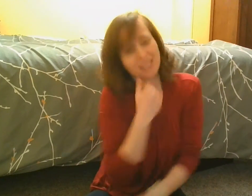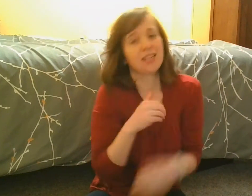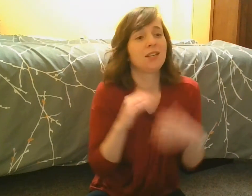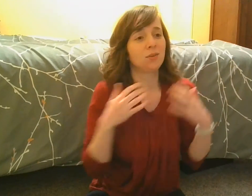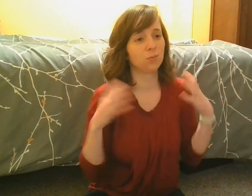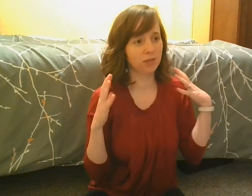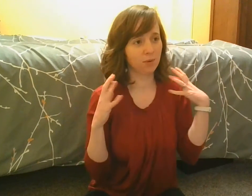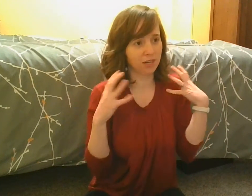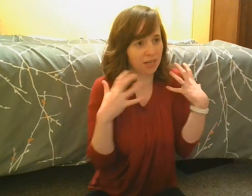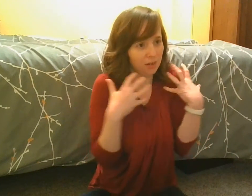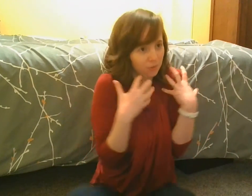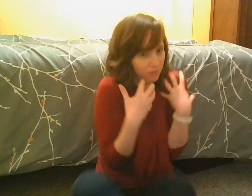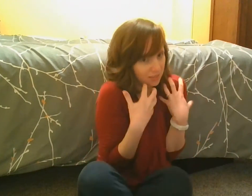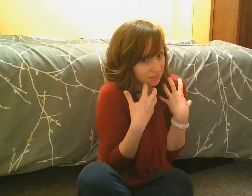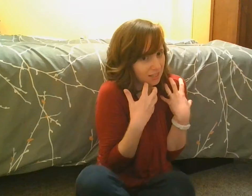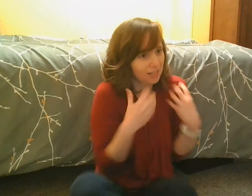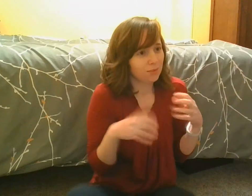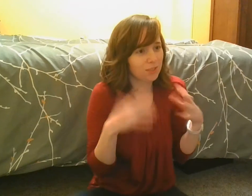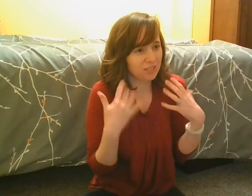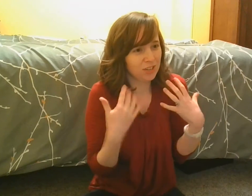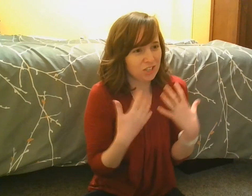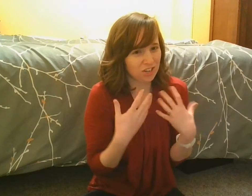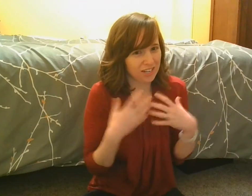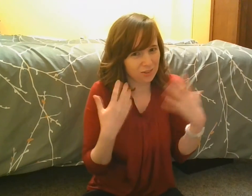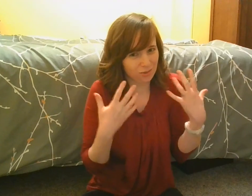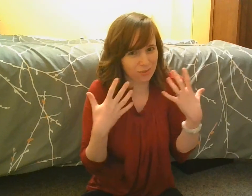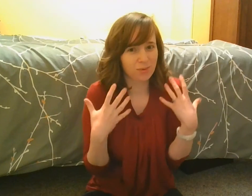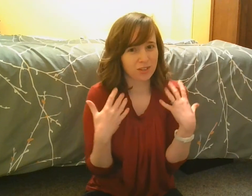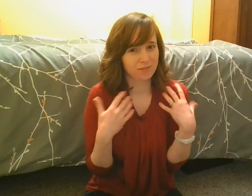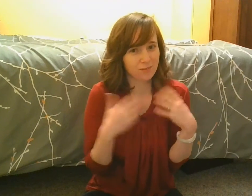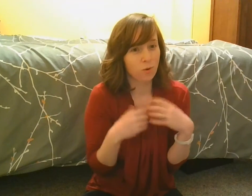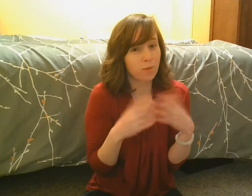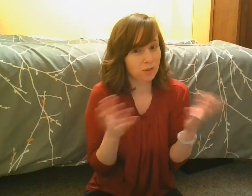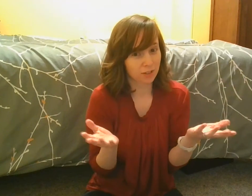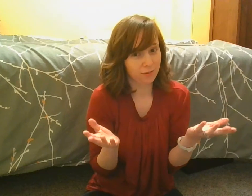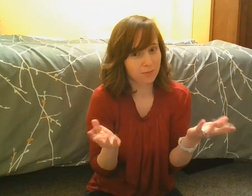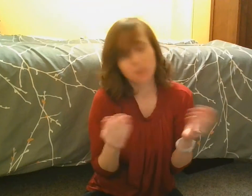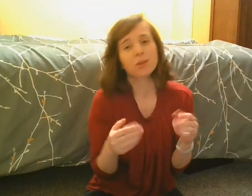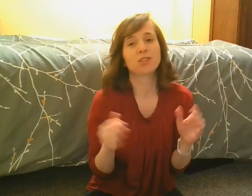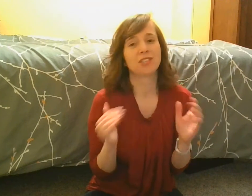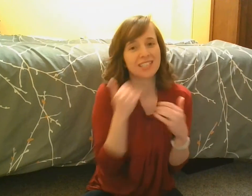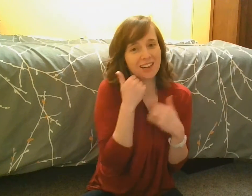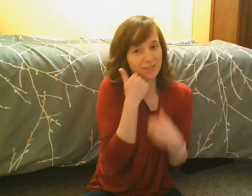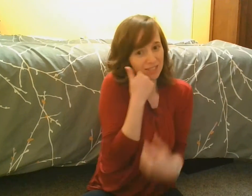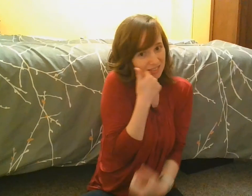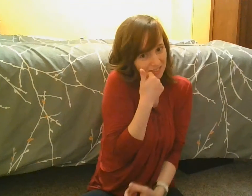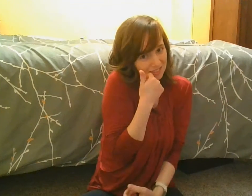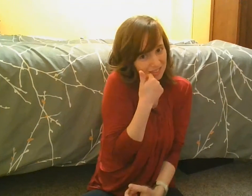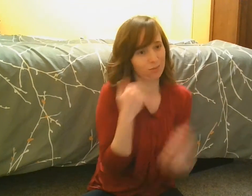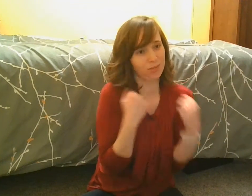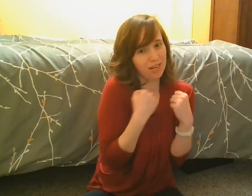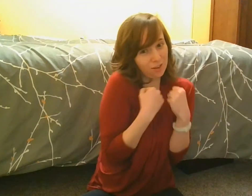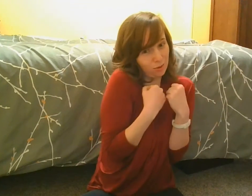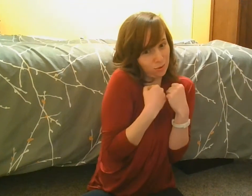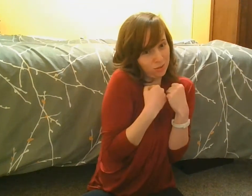and you really want to kind of like, when someone is shy, you don't really want to open yourself up so much. You just kind of like, you really kind of close, you